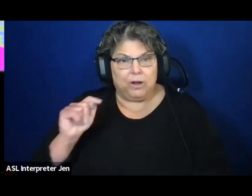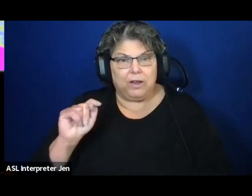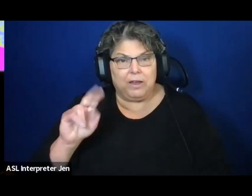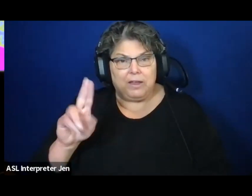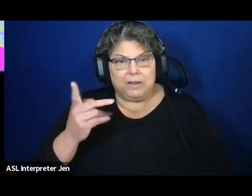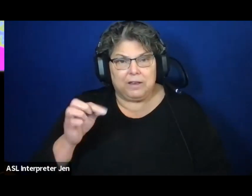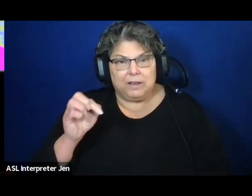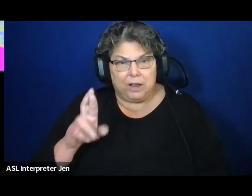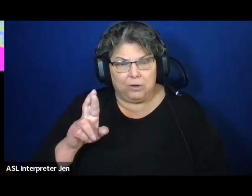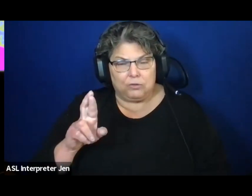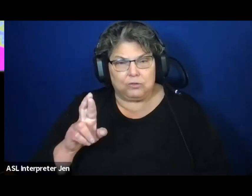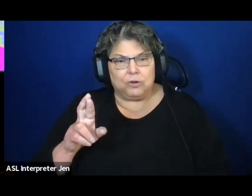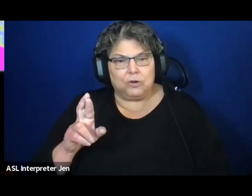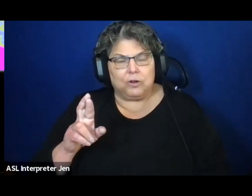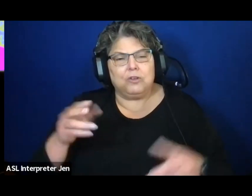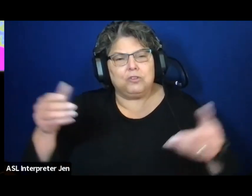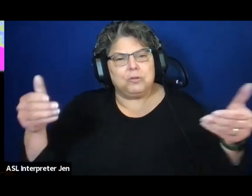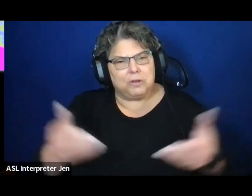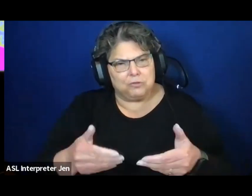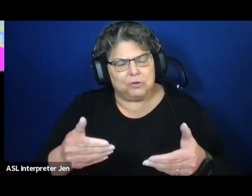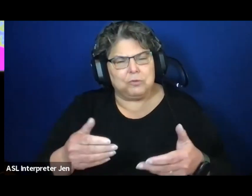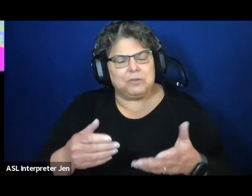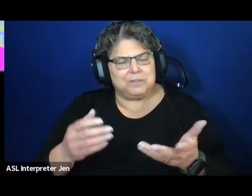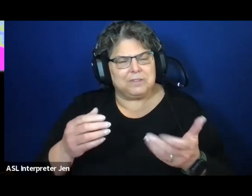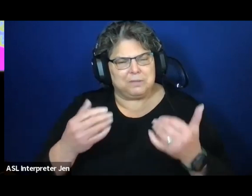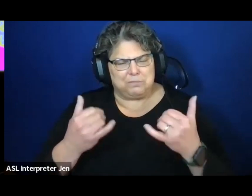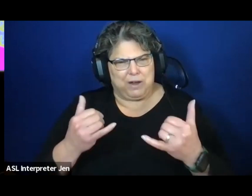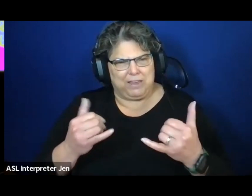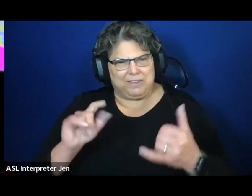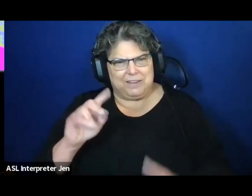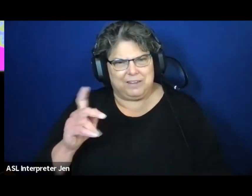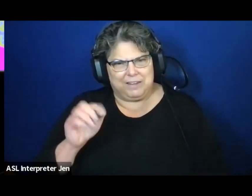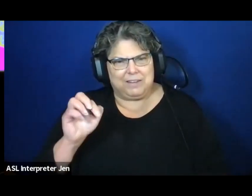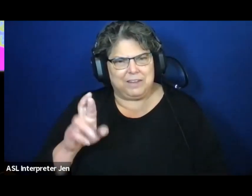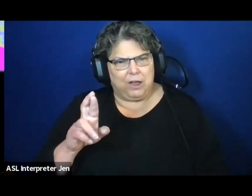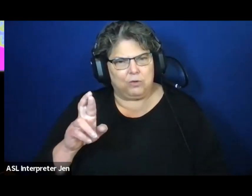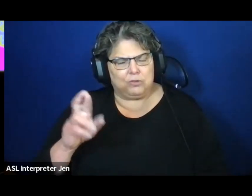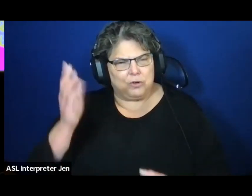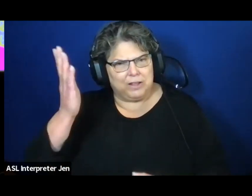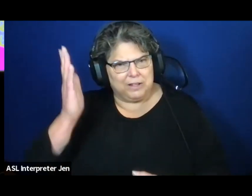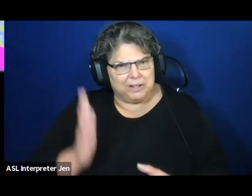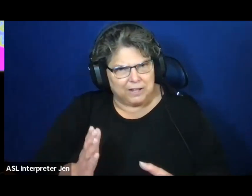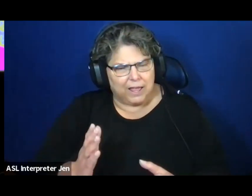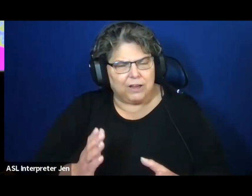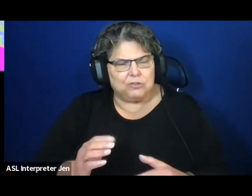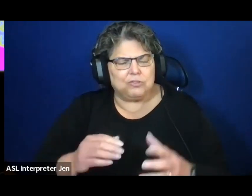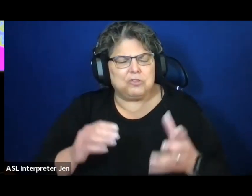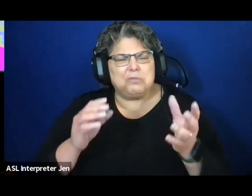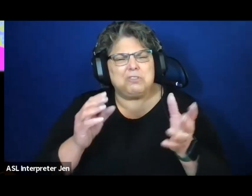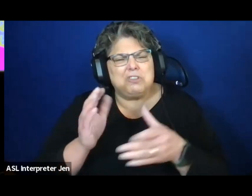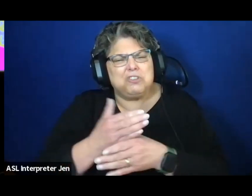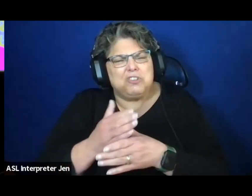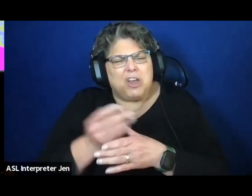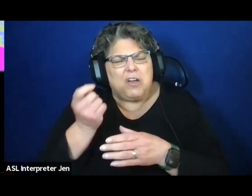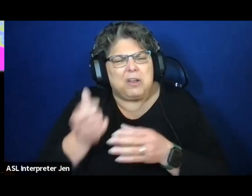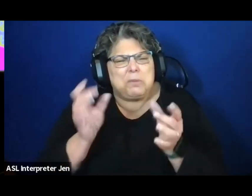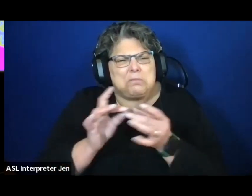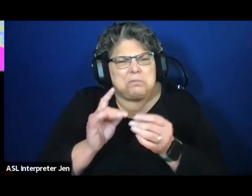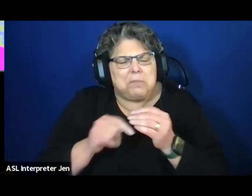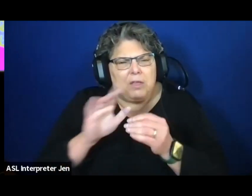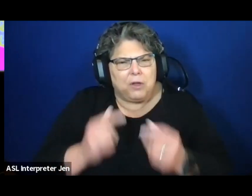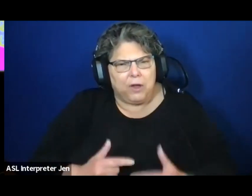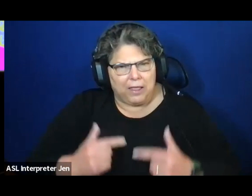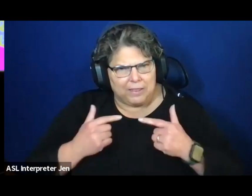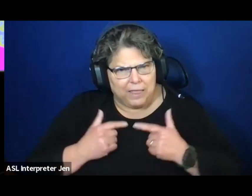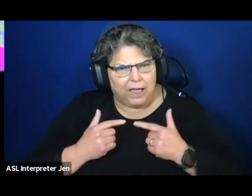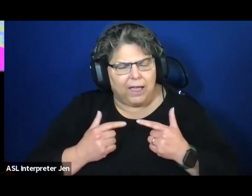Tauzer lecturer by sharing tidbits of their lives, what led them to pursue their academic field of study, and what ultimately brought them